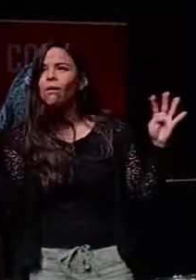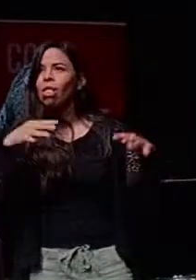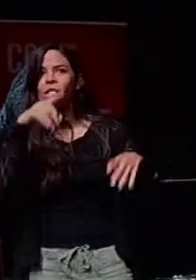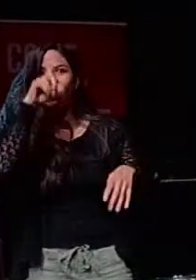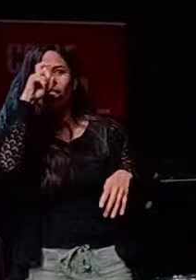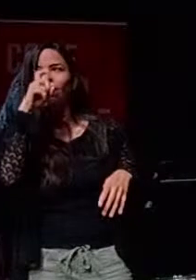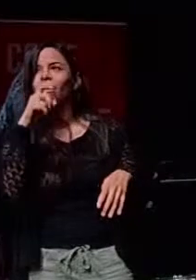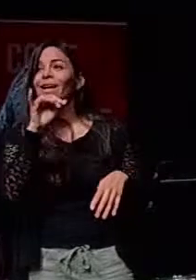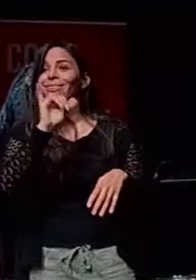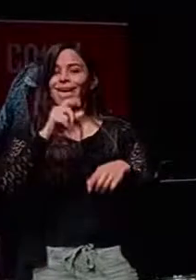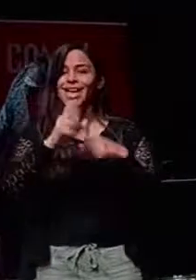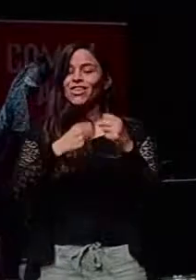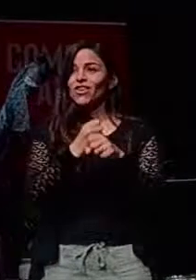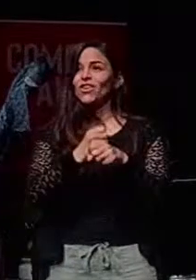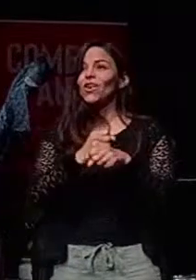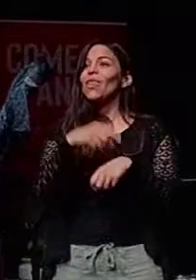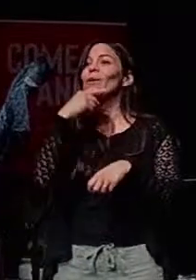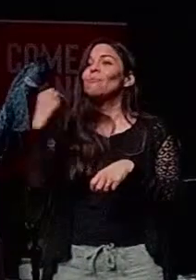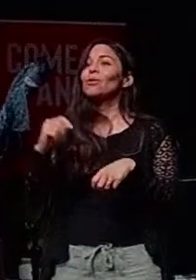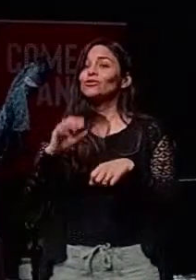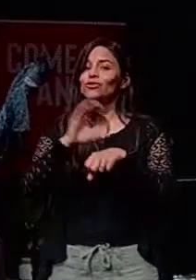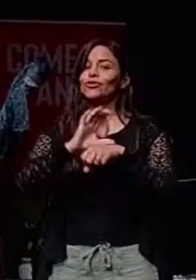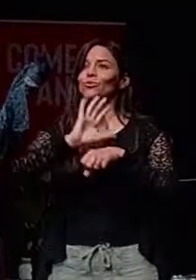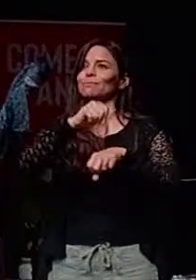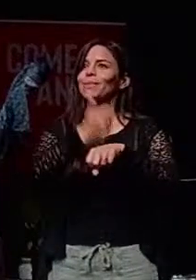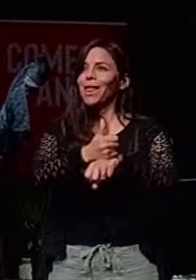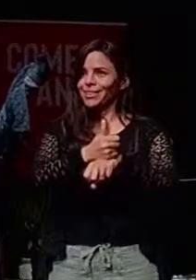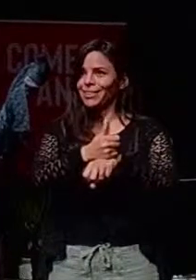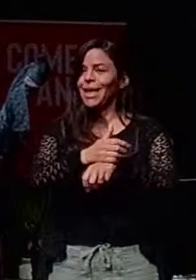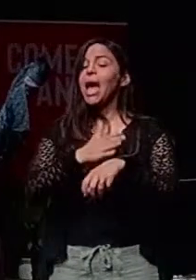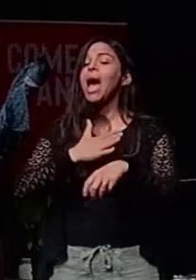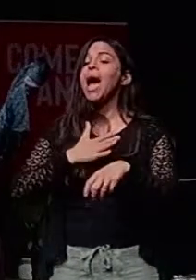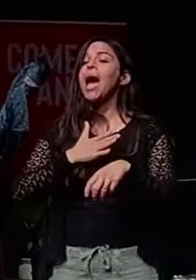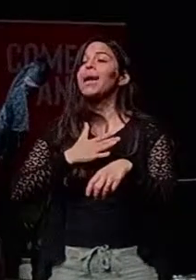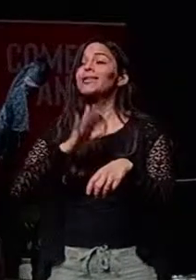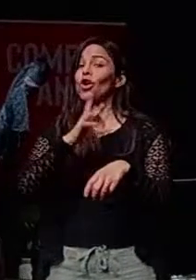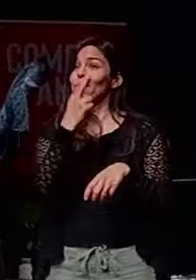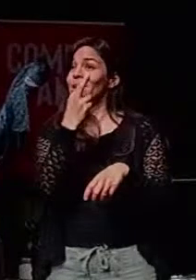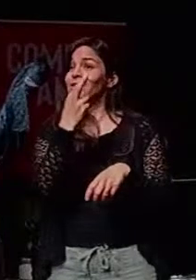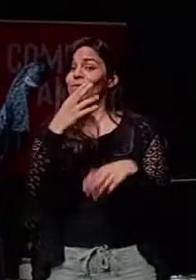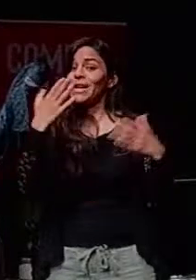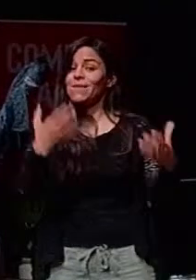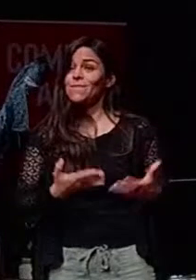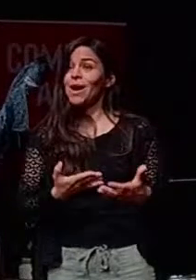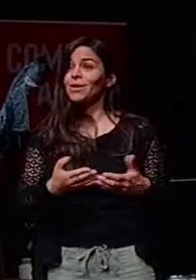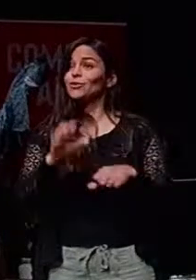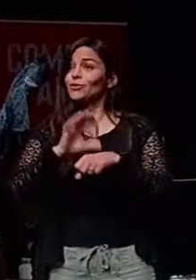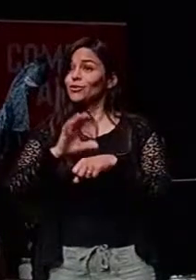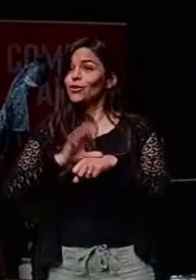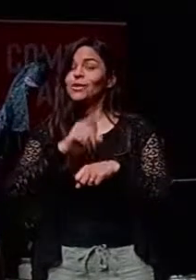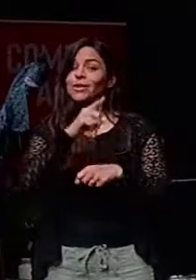in Moscow was planted and her best friend invited her to church to take communion, and she became